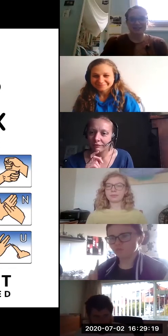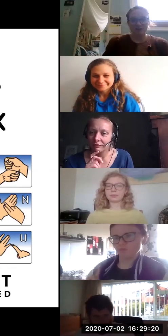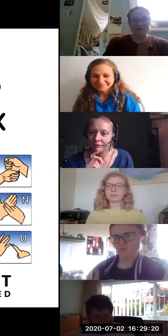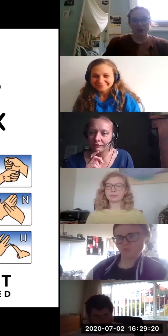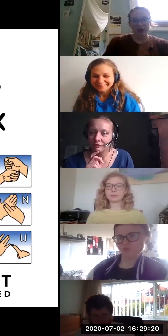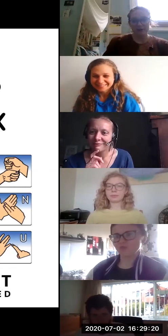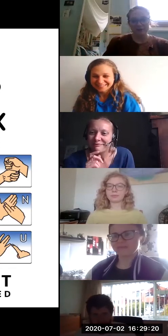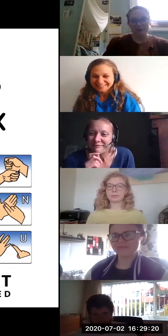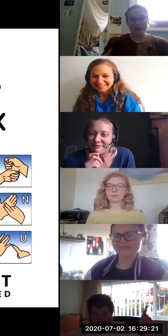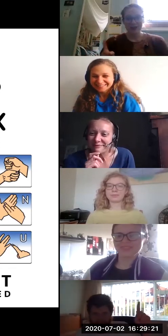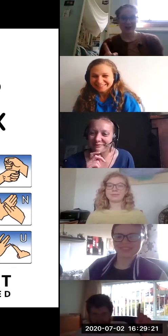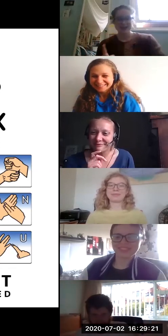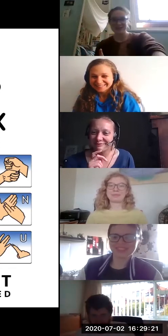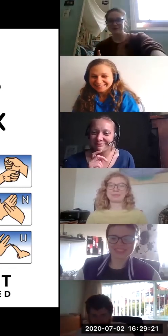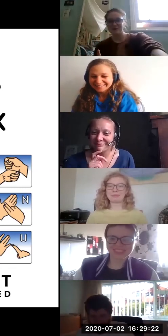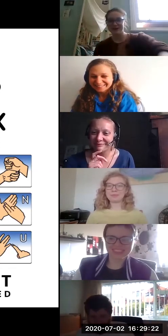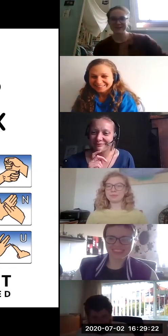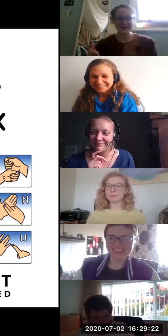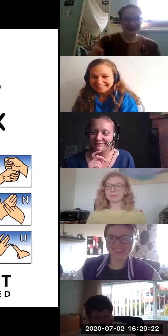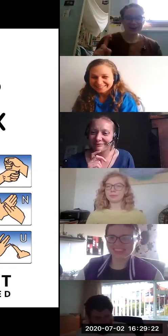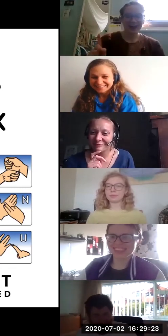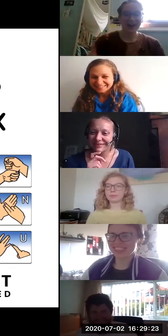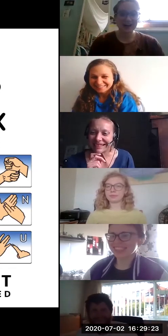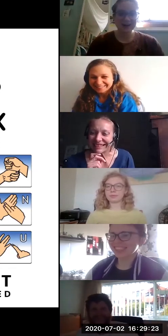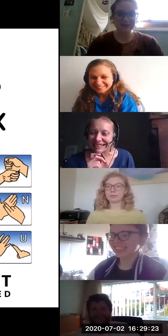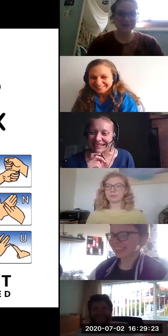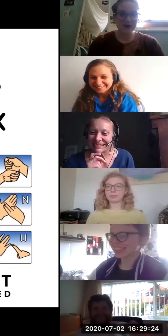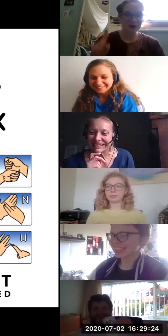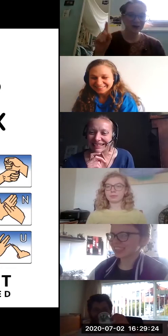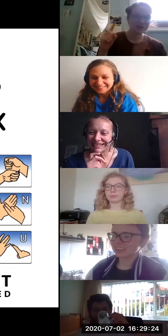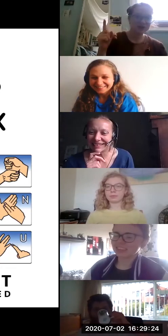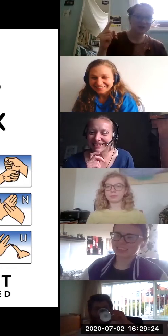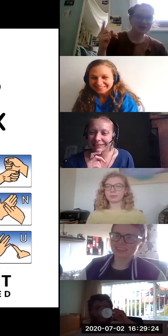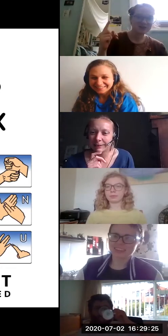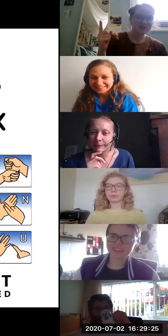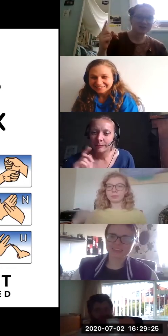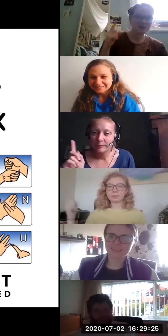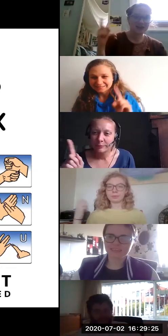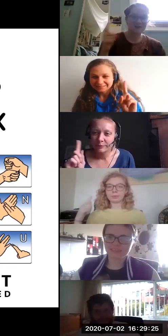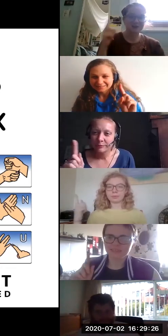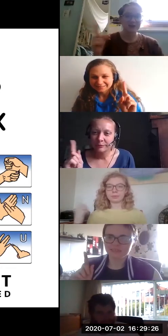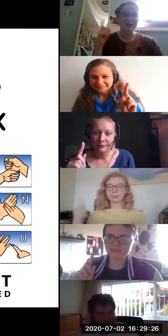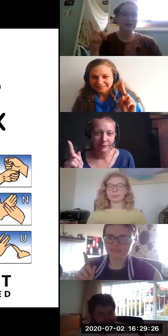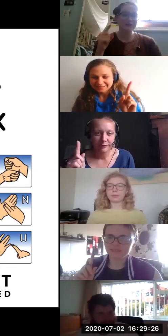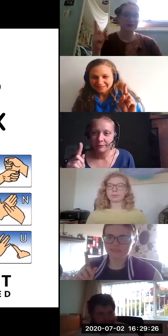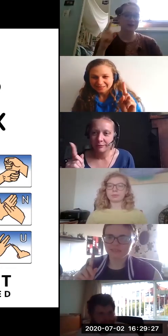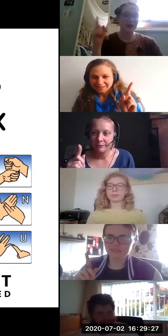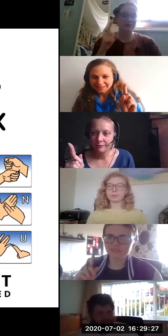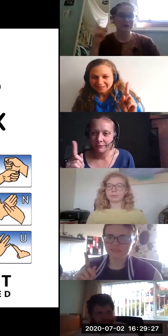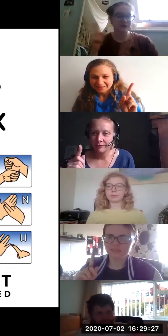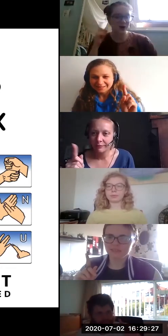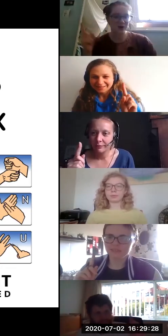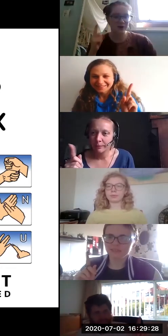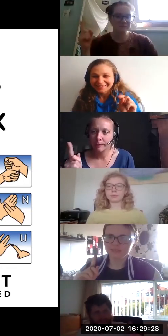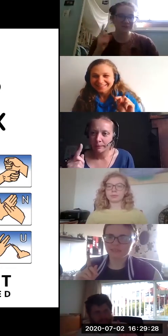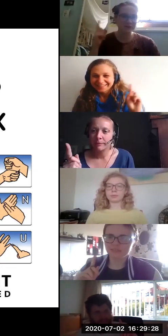sassy downwards way. That was brilliant. We've got who. We do a little, you can either do it with your finger or